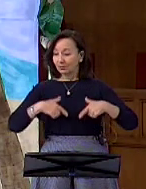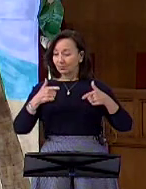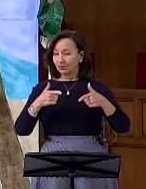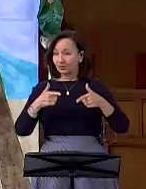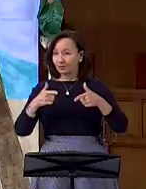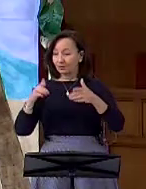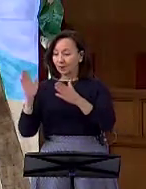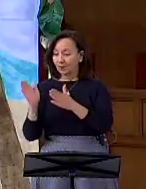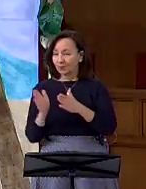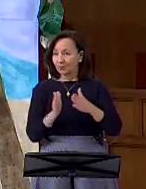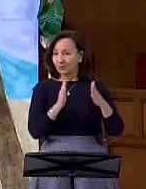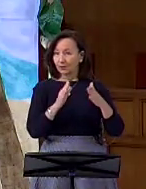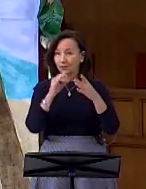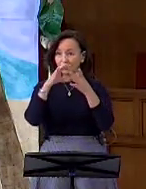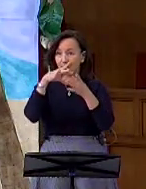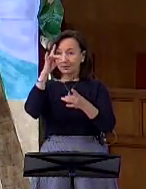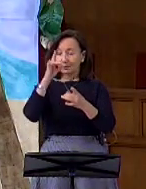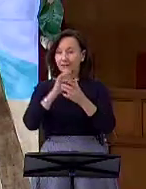to the Spirit.